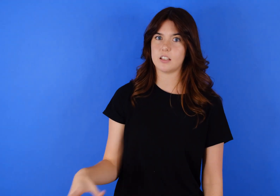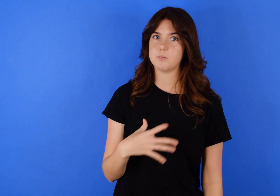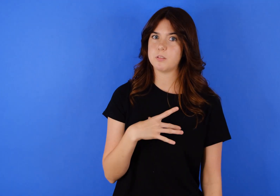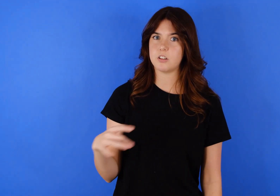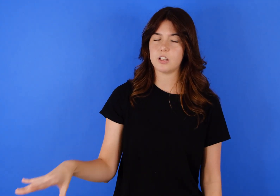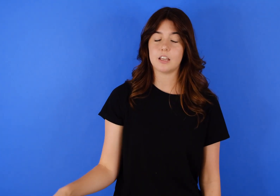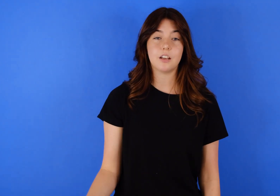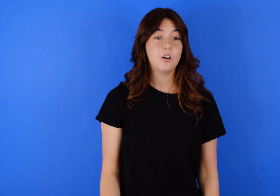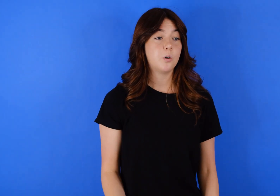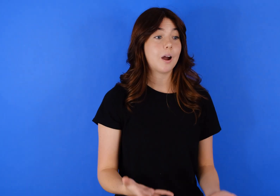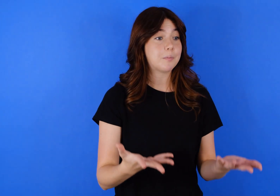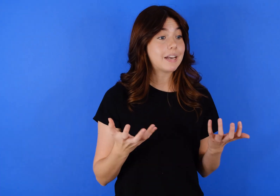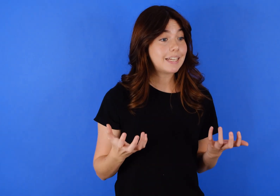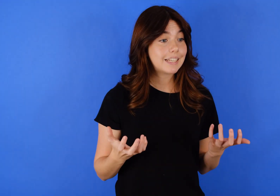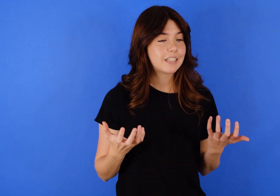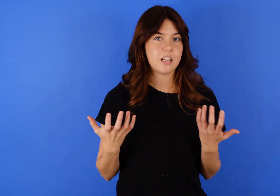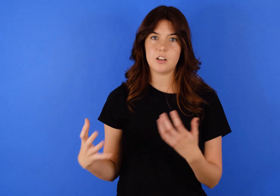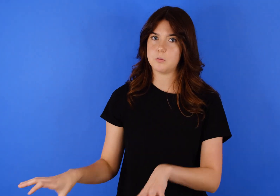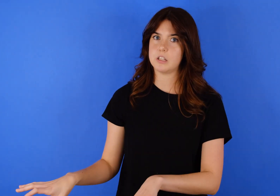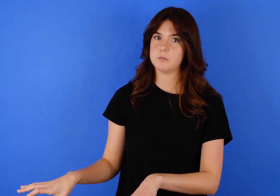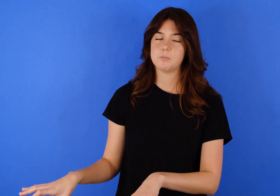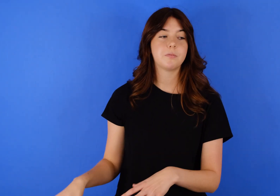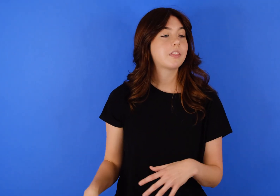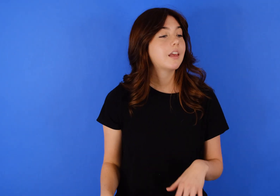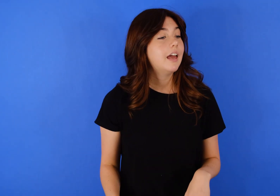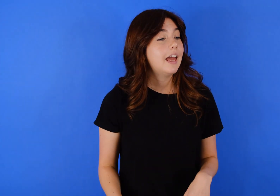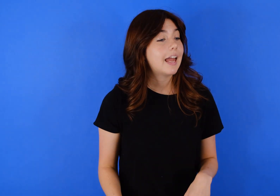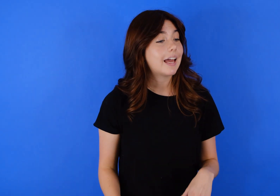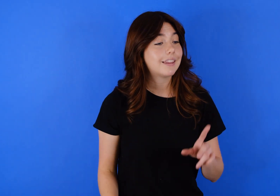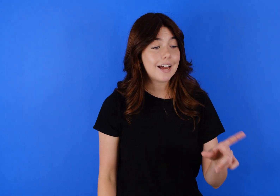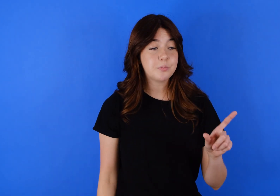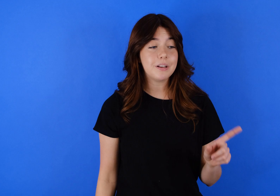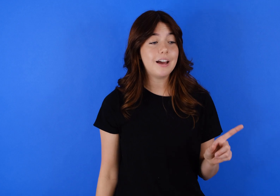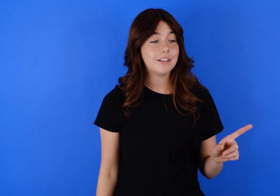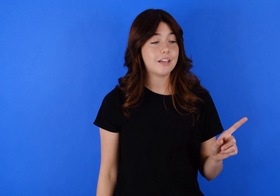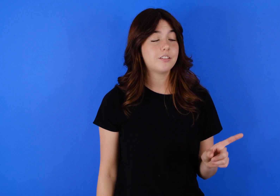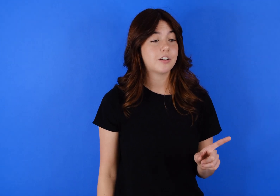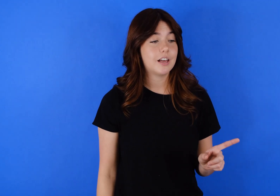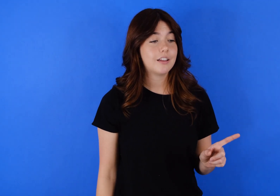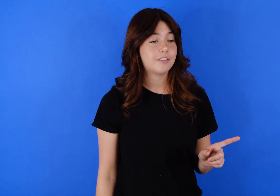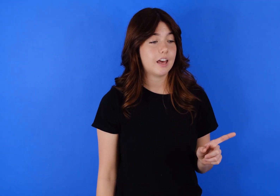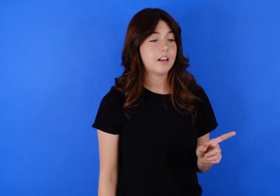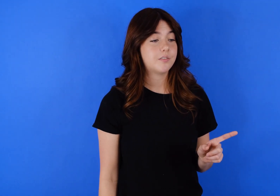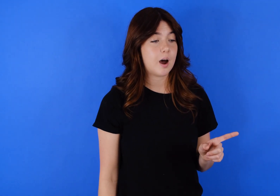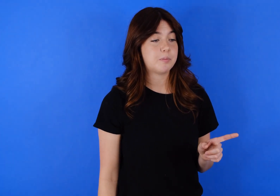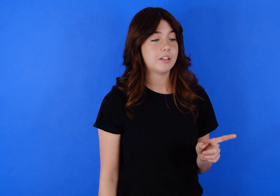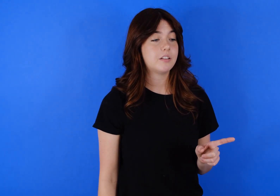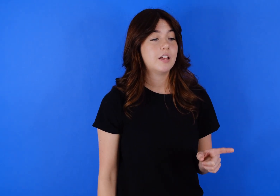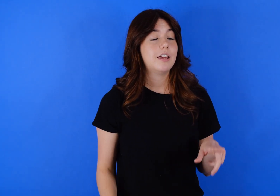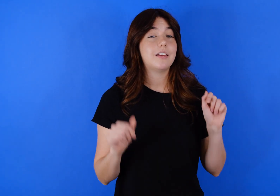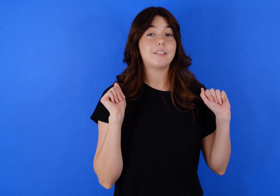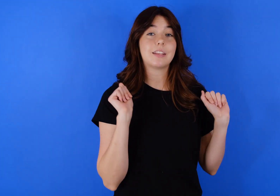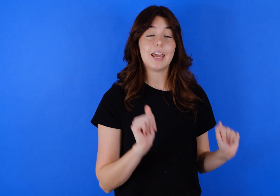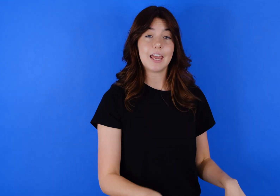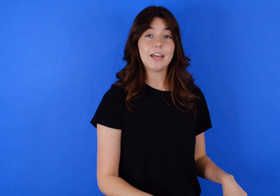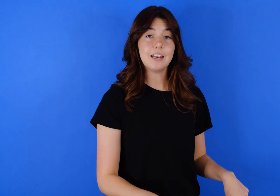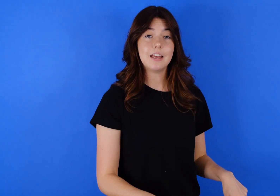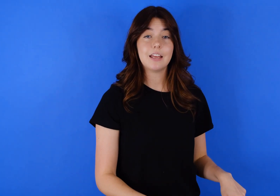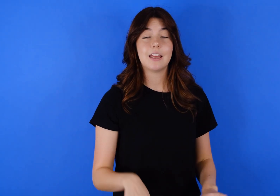I don't like it. Or I want it, I don't want it. And last but not least, our last set of opposites is can